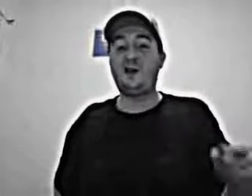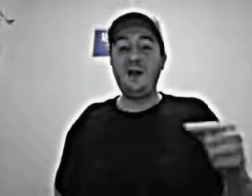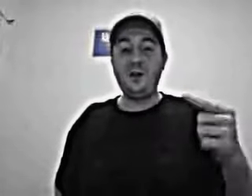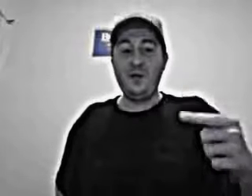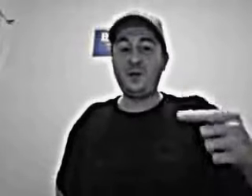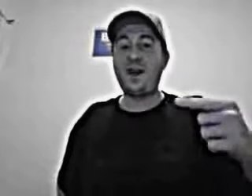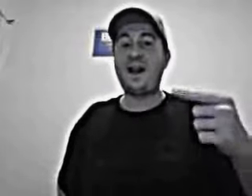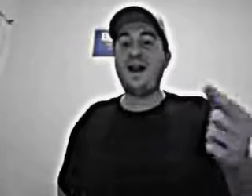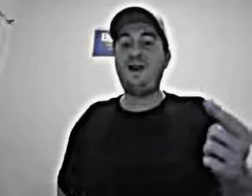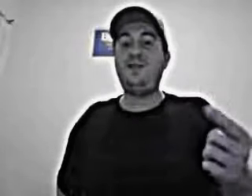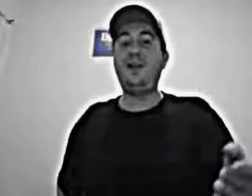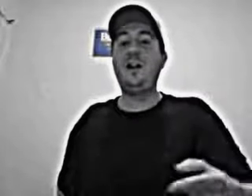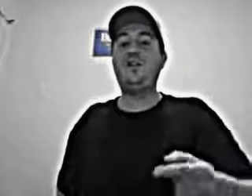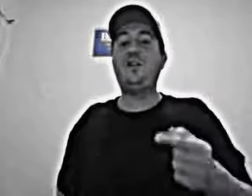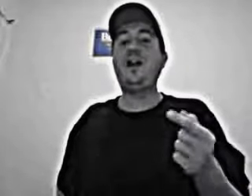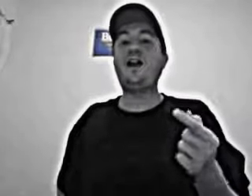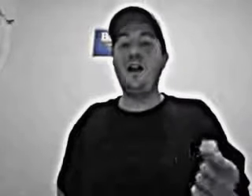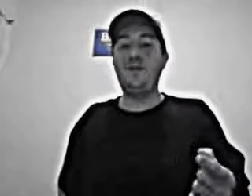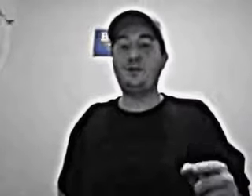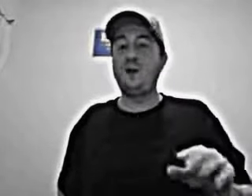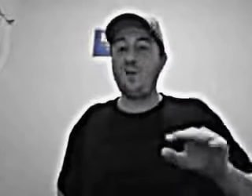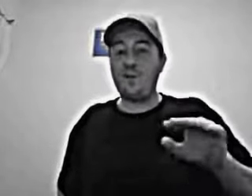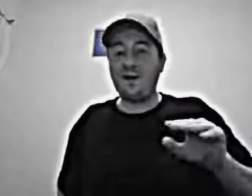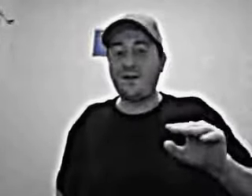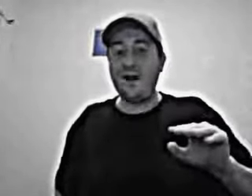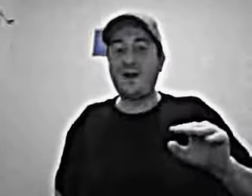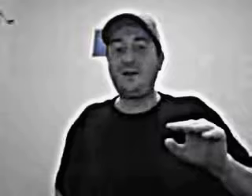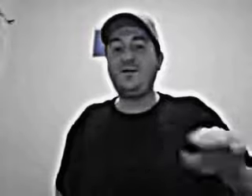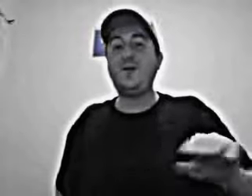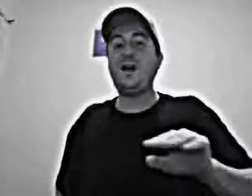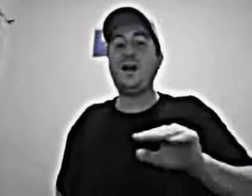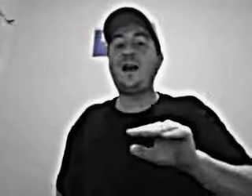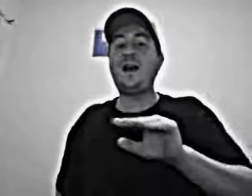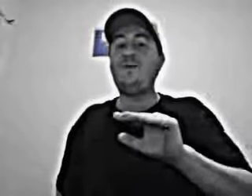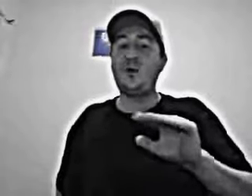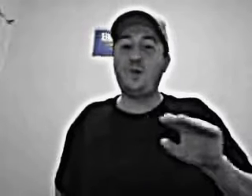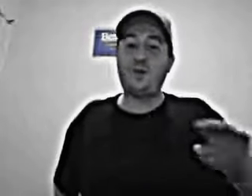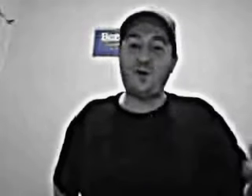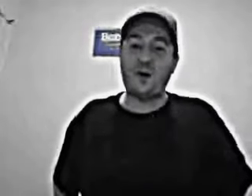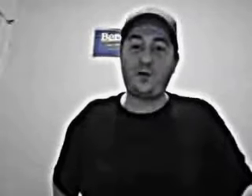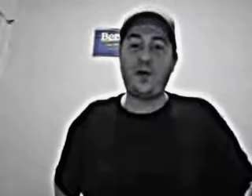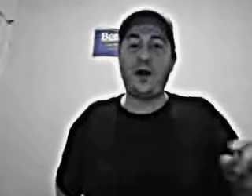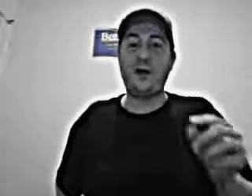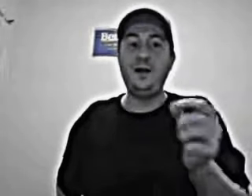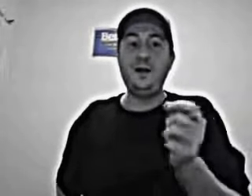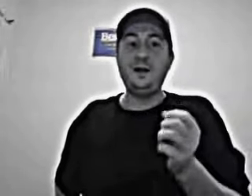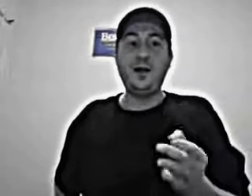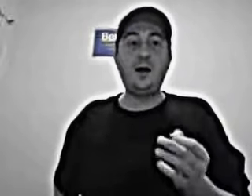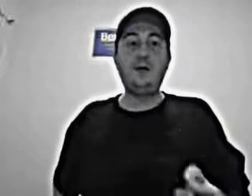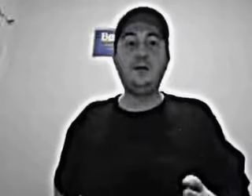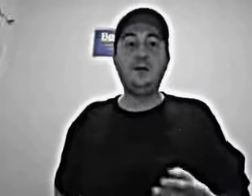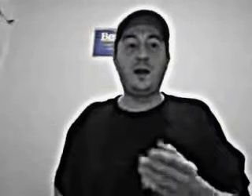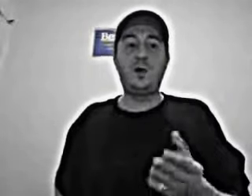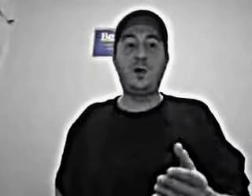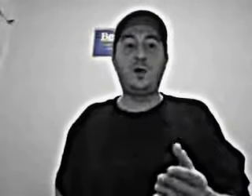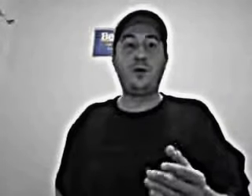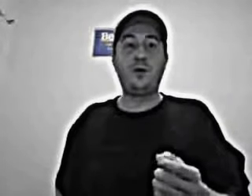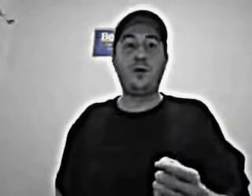the people that hate the left they love those people but they went ahead and voted for the other guy Doug Lamborn or